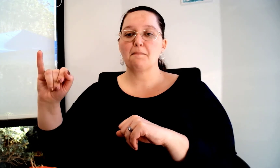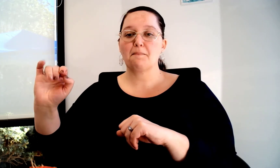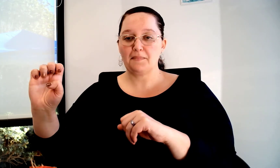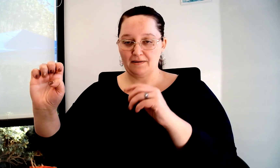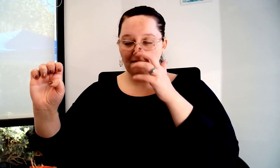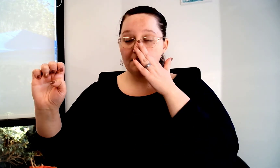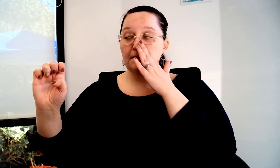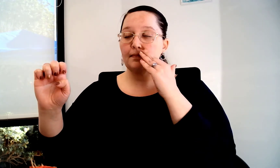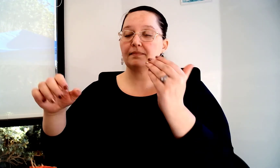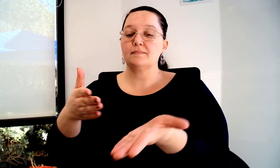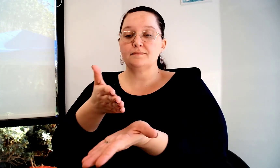pie.